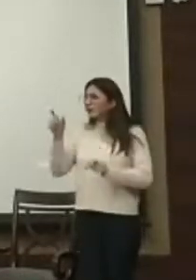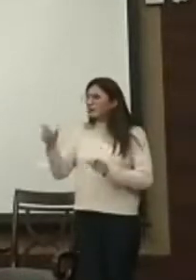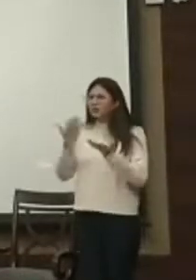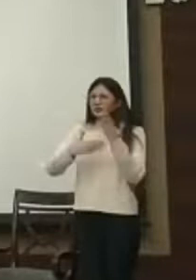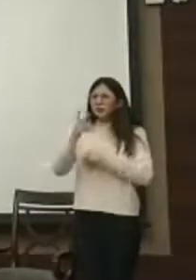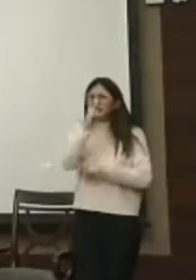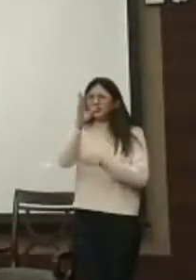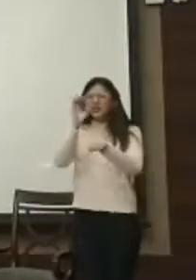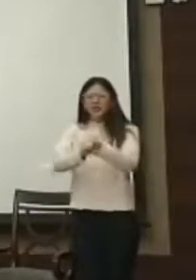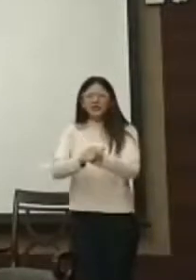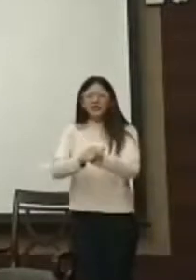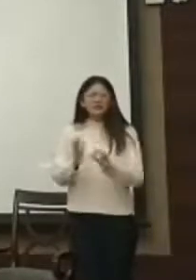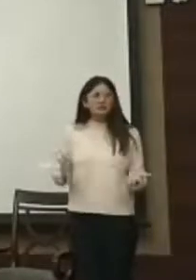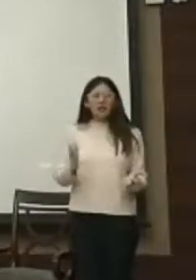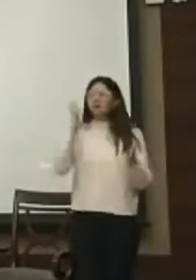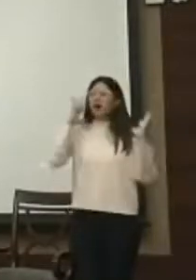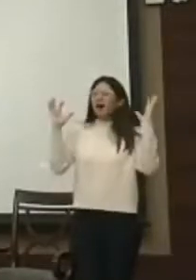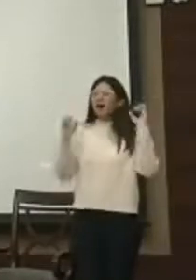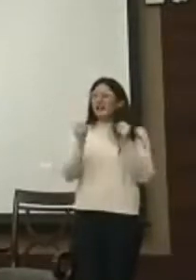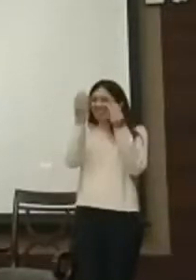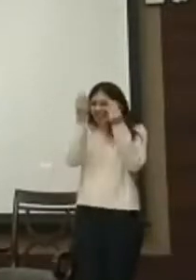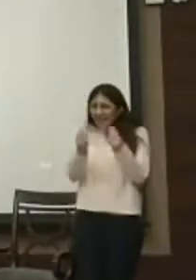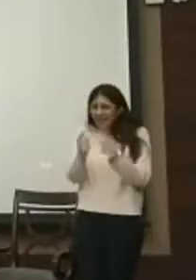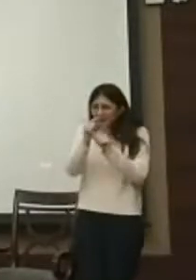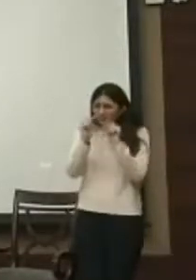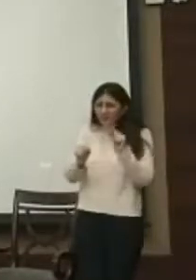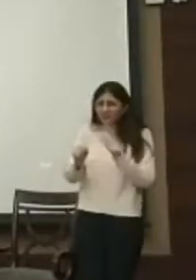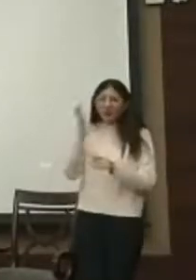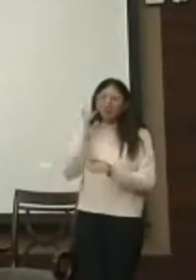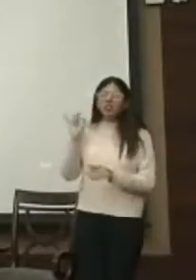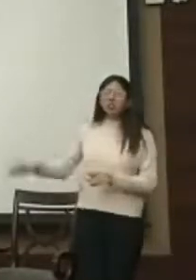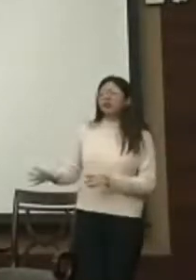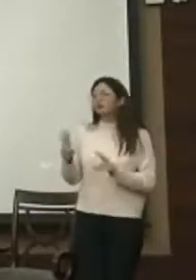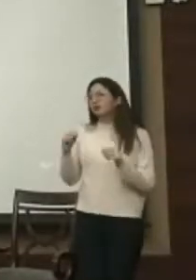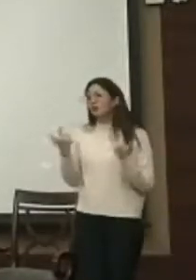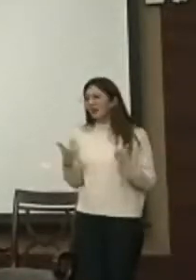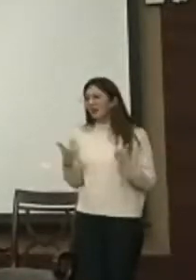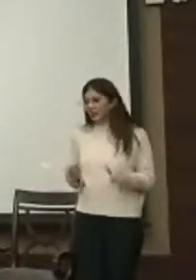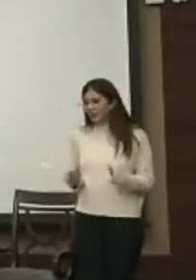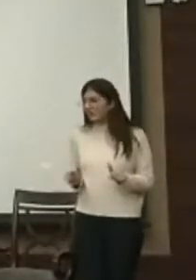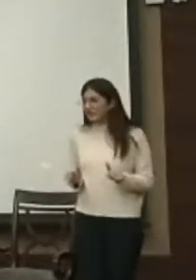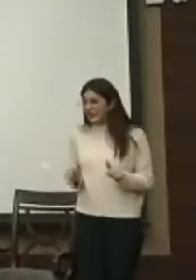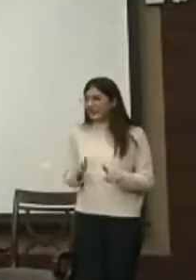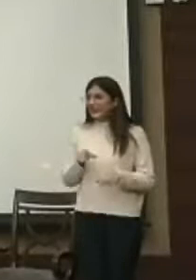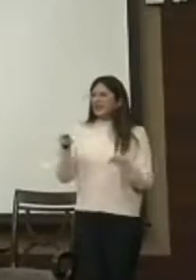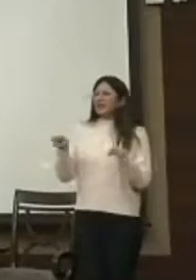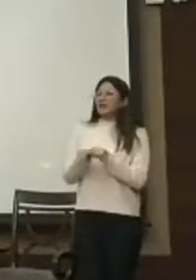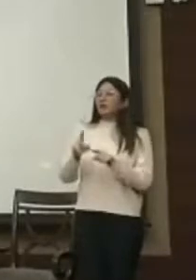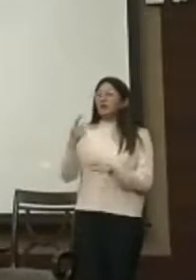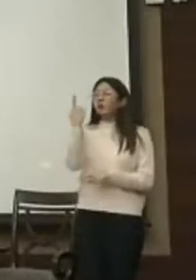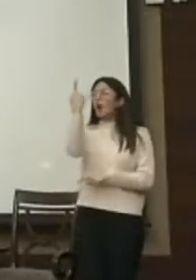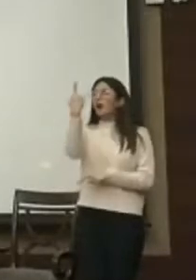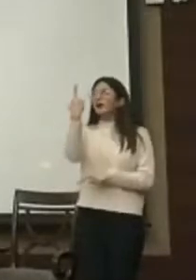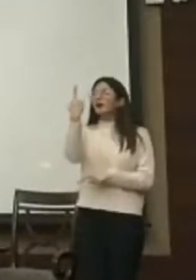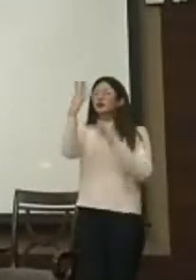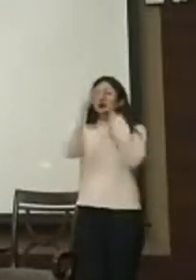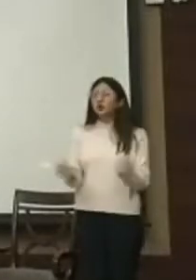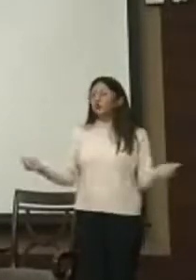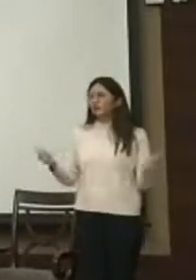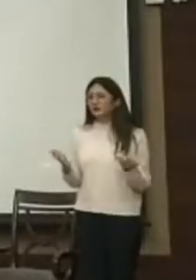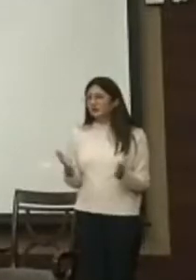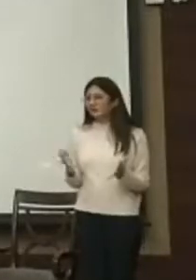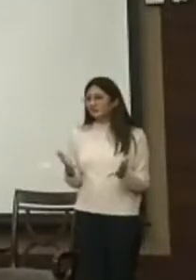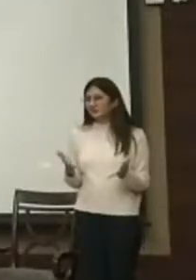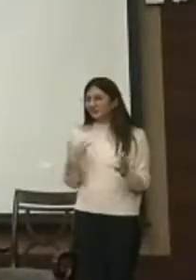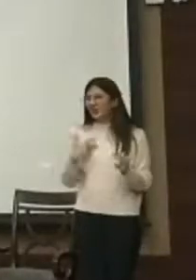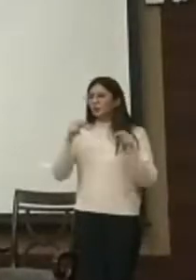lesser spoken of forms of disability, because there is no one-size-fits-all solution. One manner in which this can